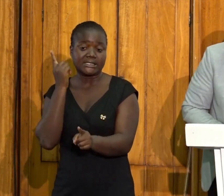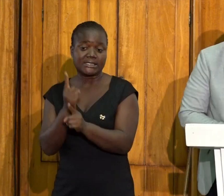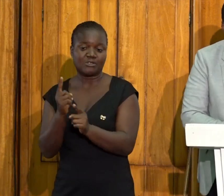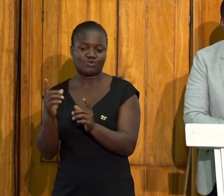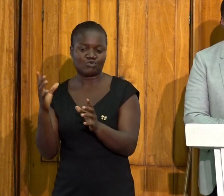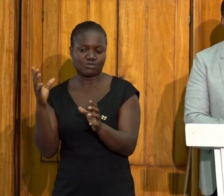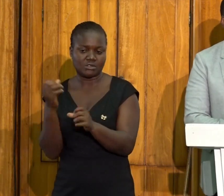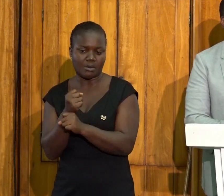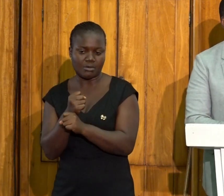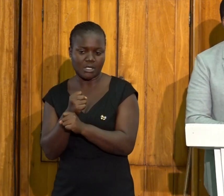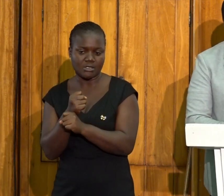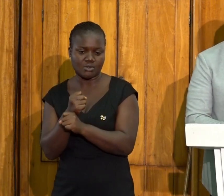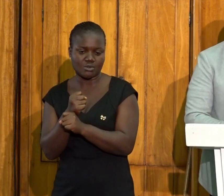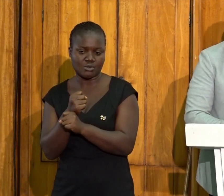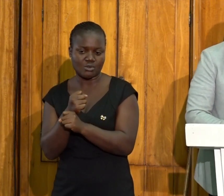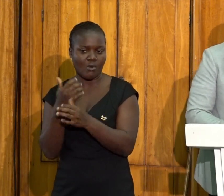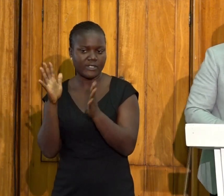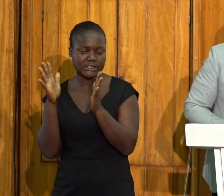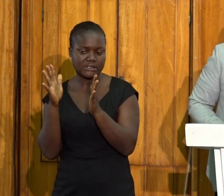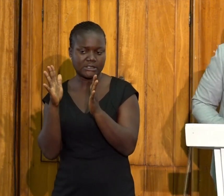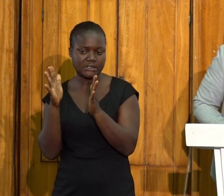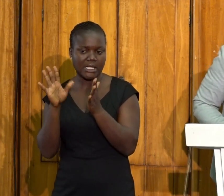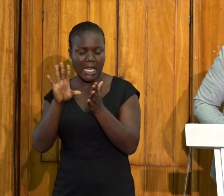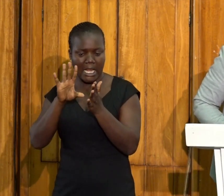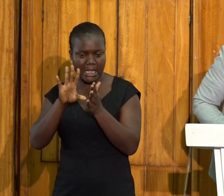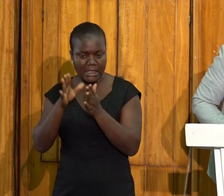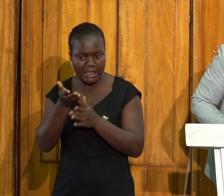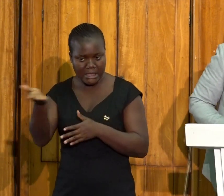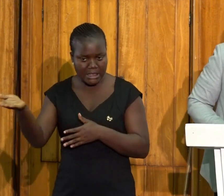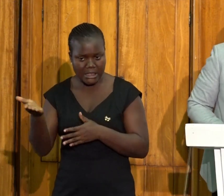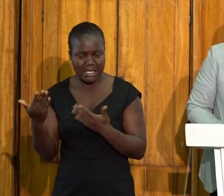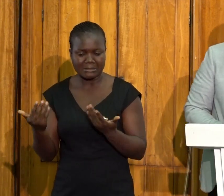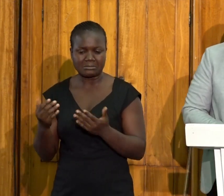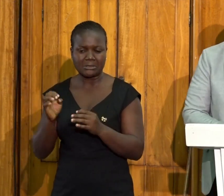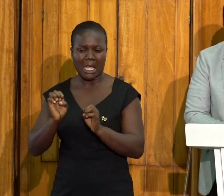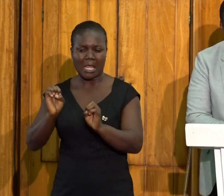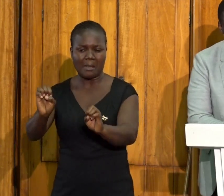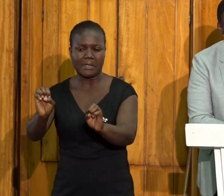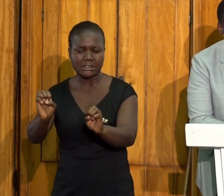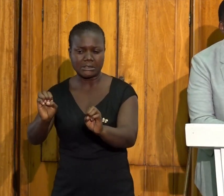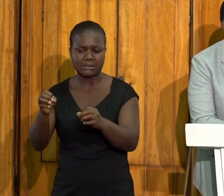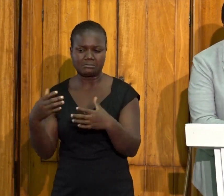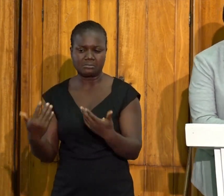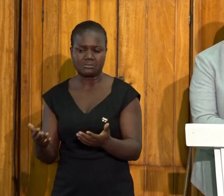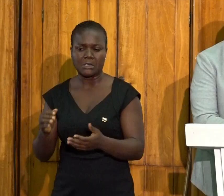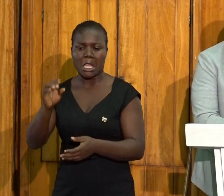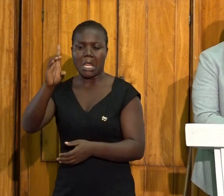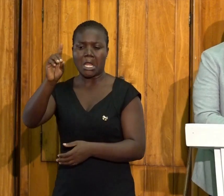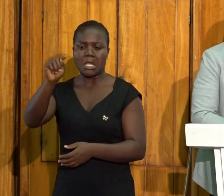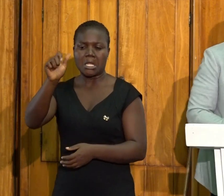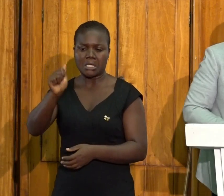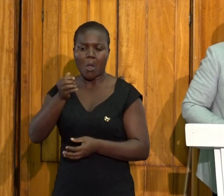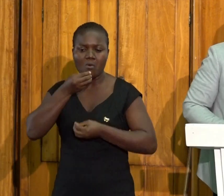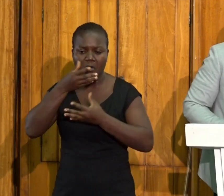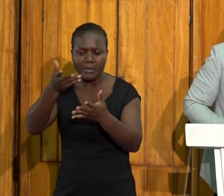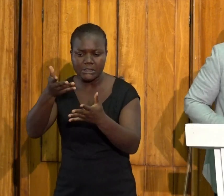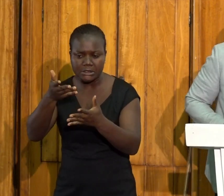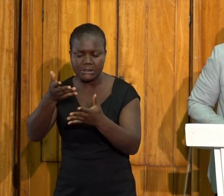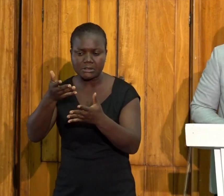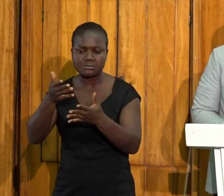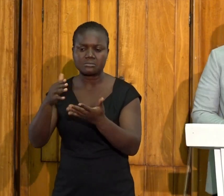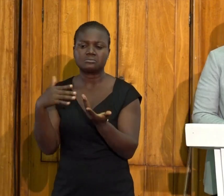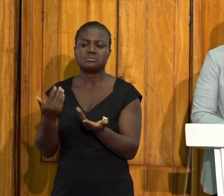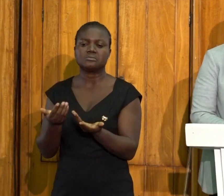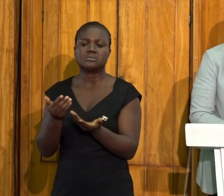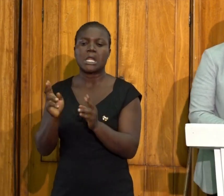conclude, there is emerging safety data for CAB and LAN in pregnancy and breastfeeding population, and